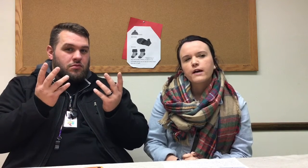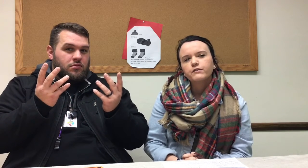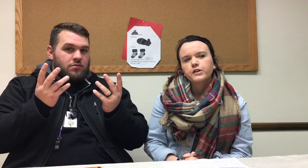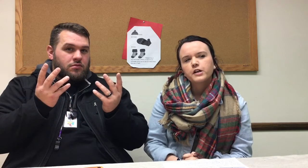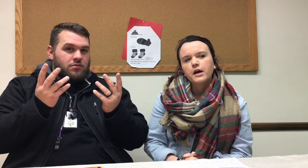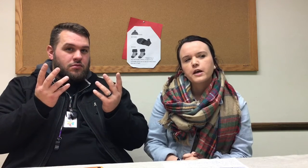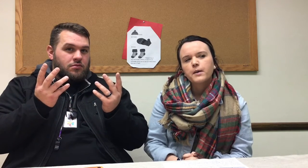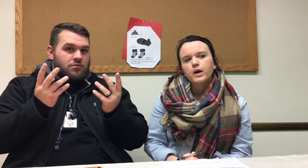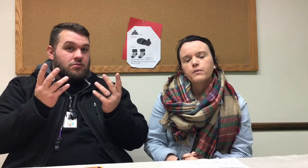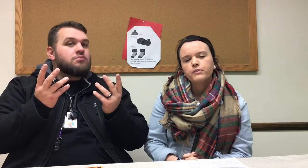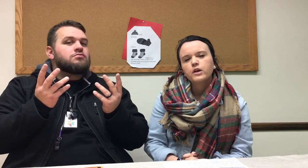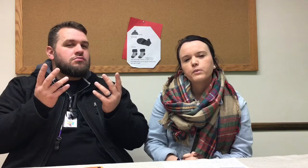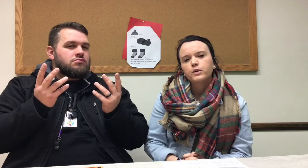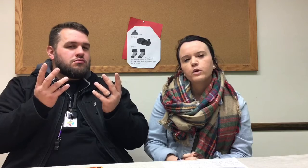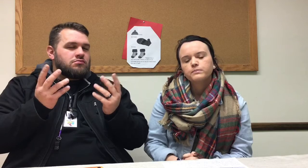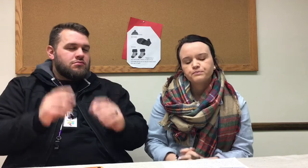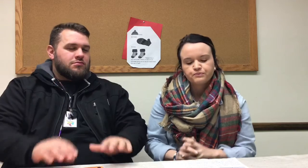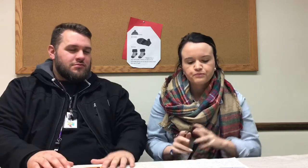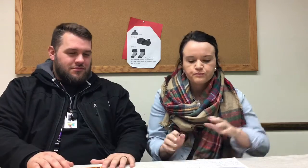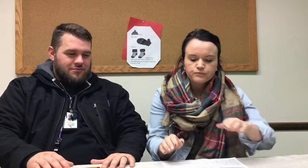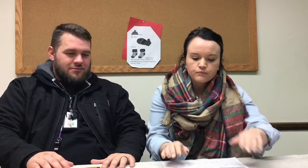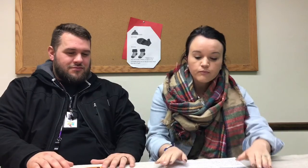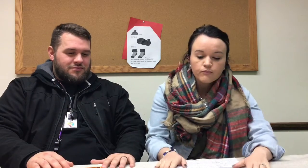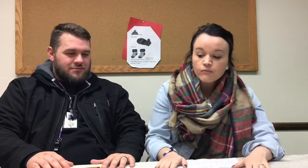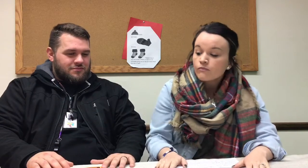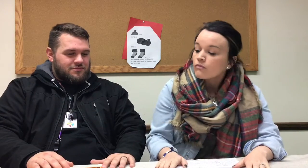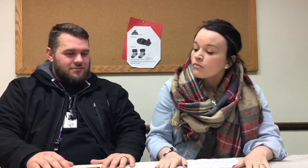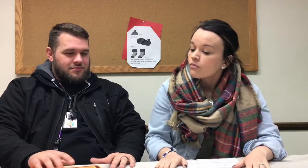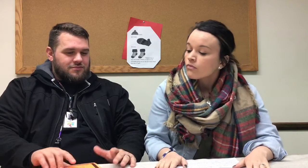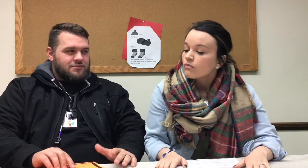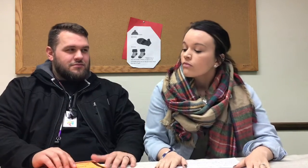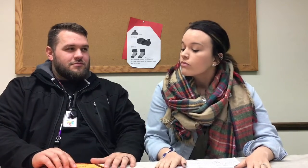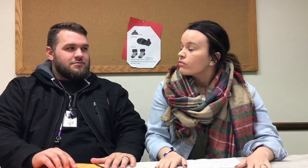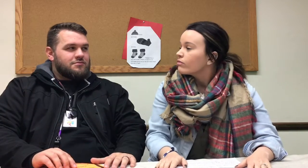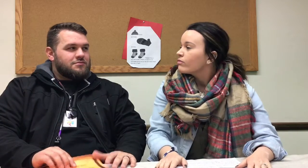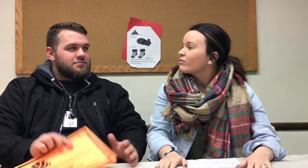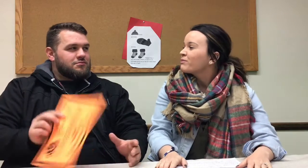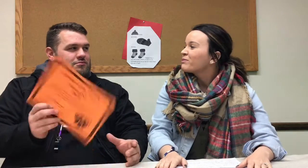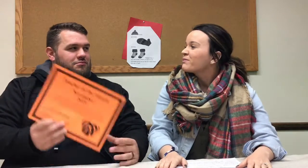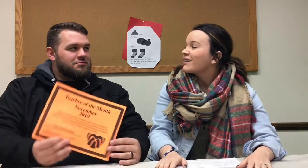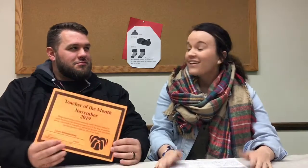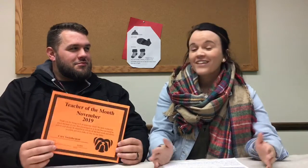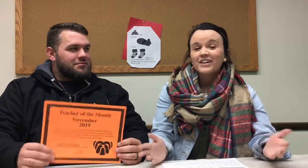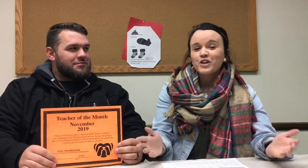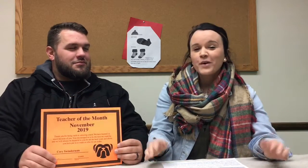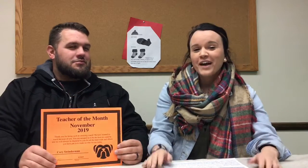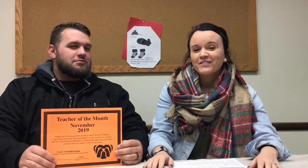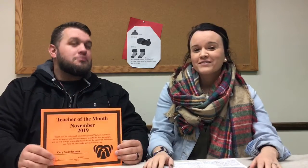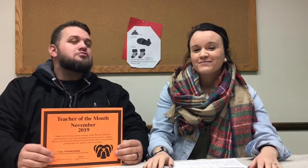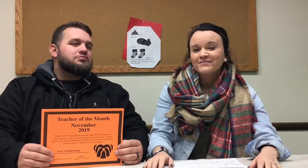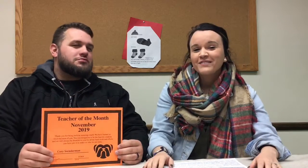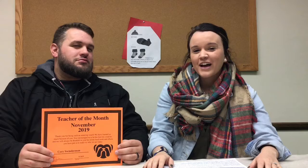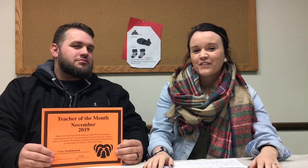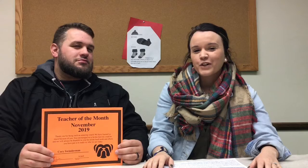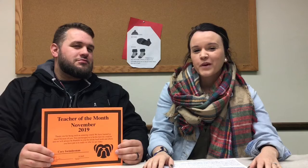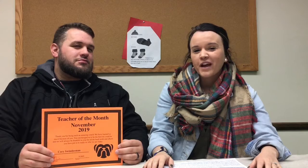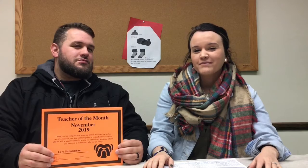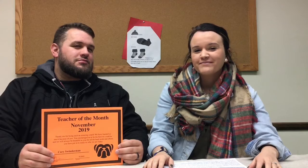haven't figured out yet, but it'll be cool. I think that's all we have. Have a good weekend.